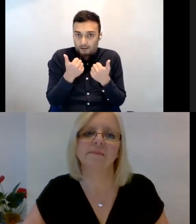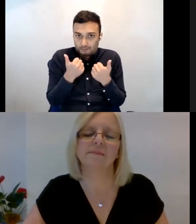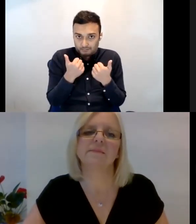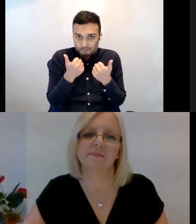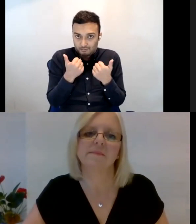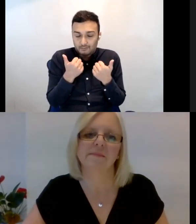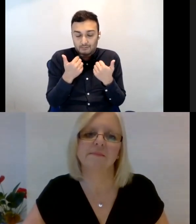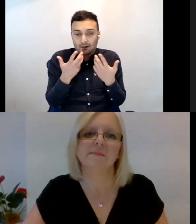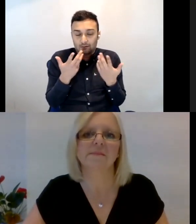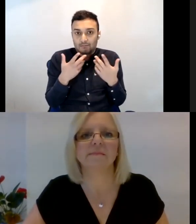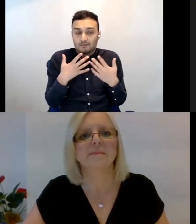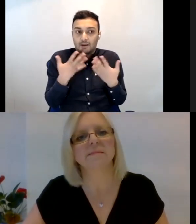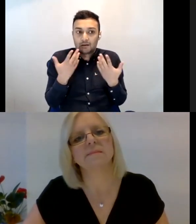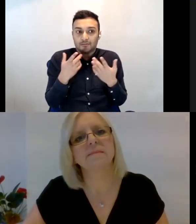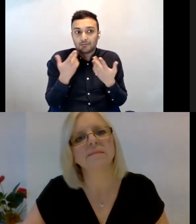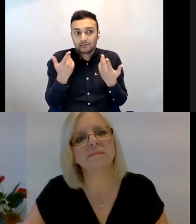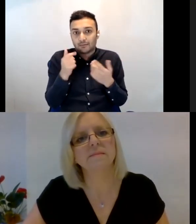um, I know it's hard for me when I want to go and see my grandparents.